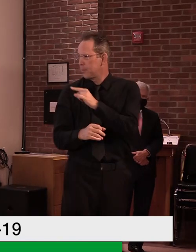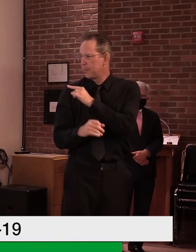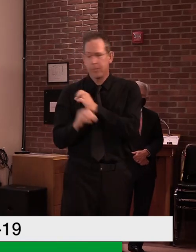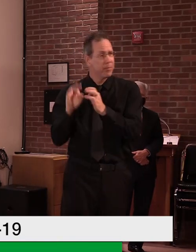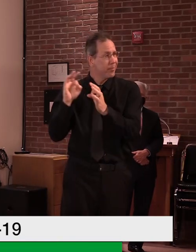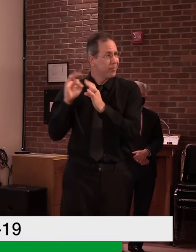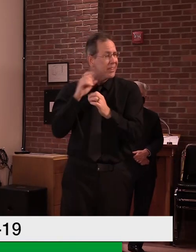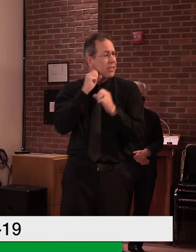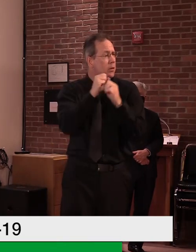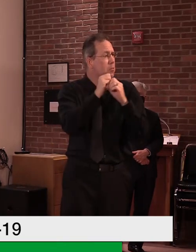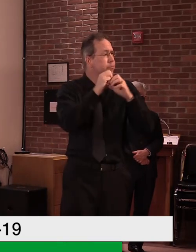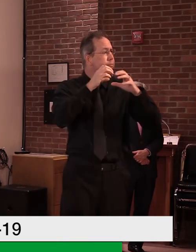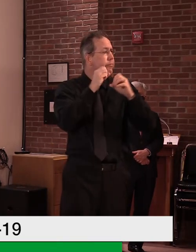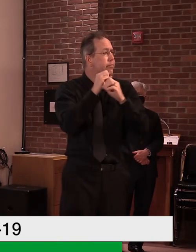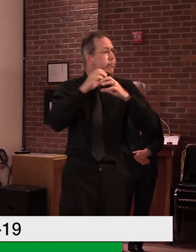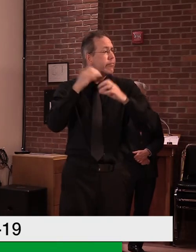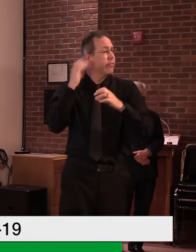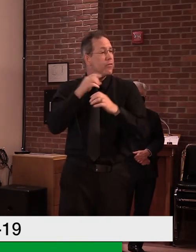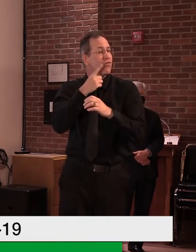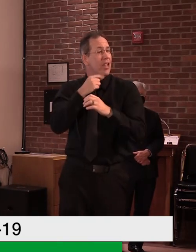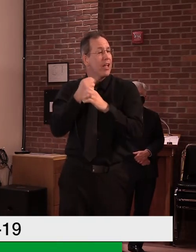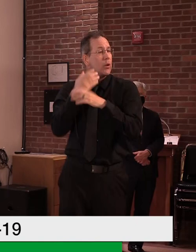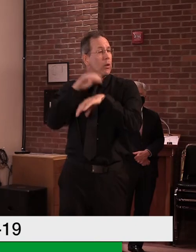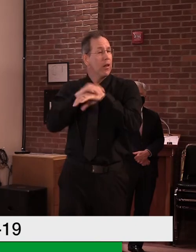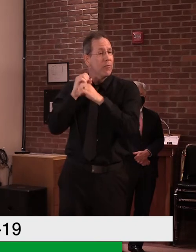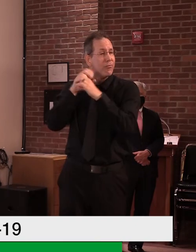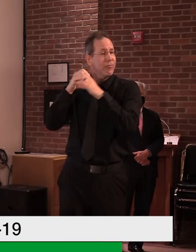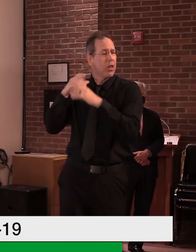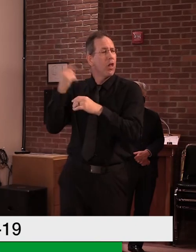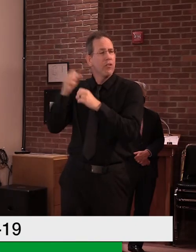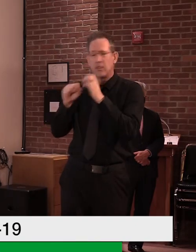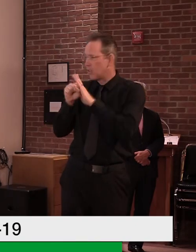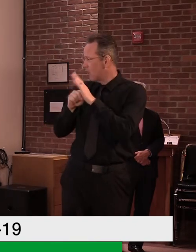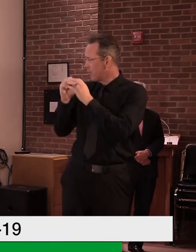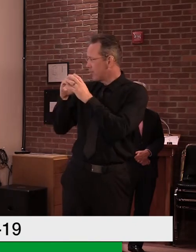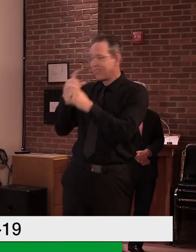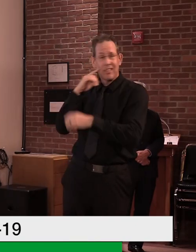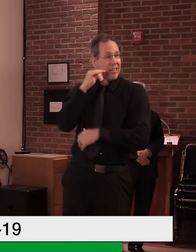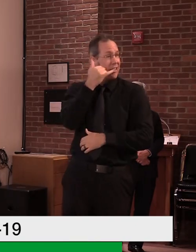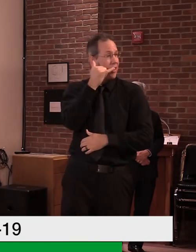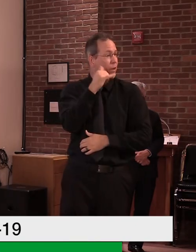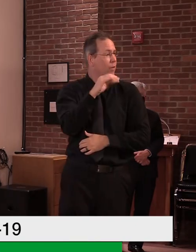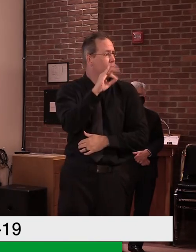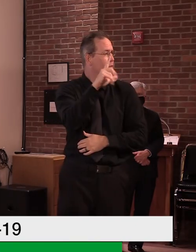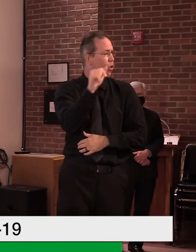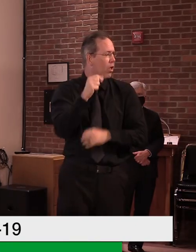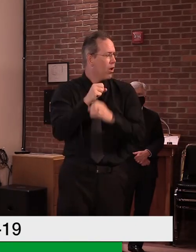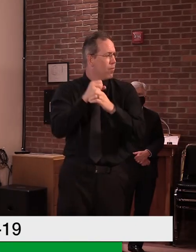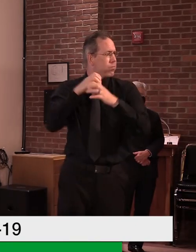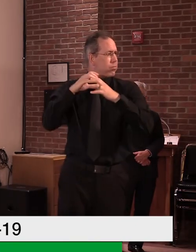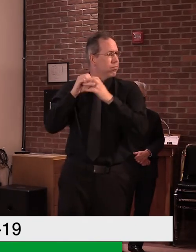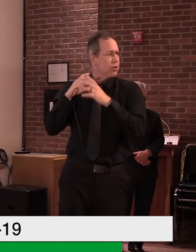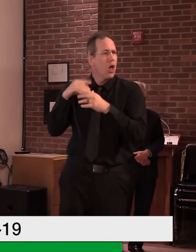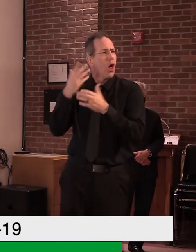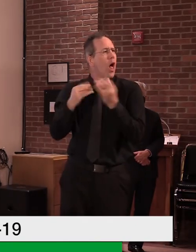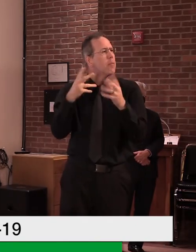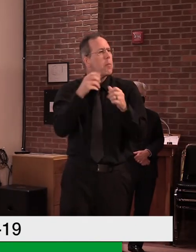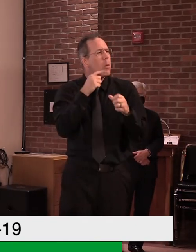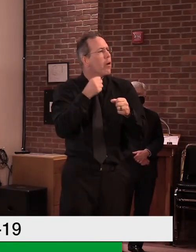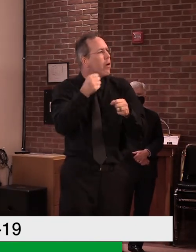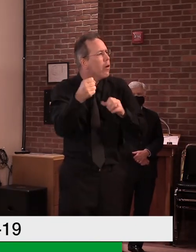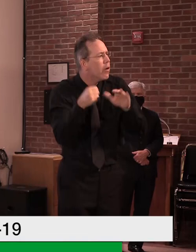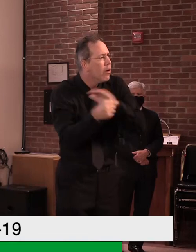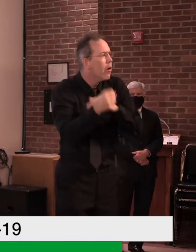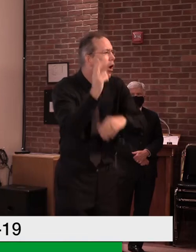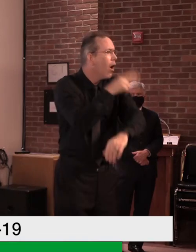the lowest hospitalization and death rates on a per capita basis over the past 7 days, we are seeing both of these metrics